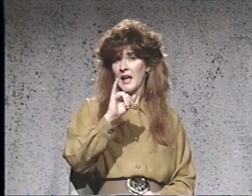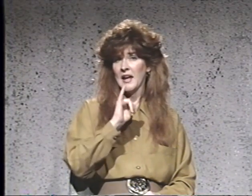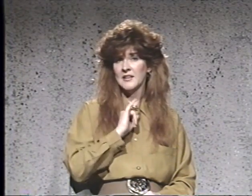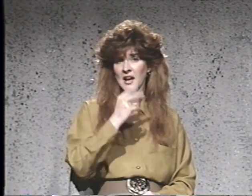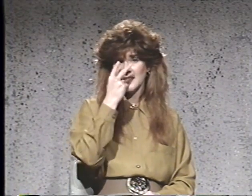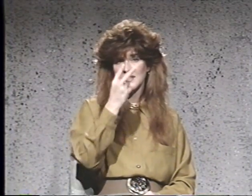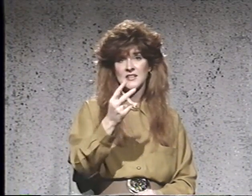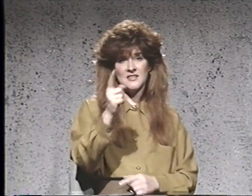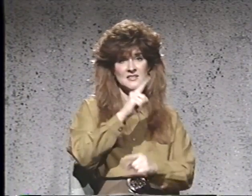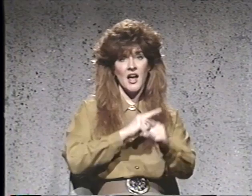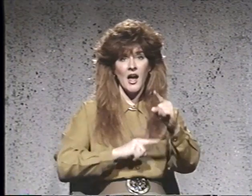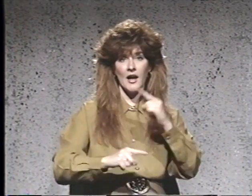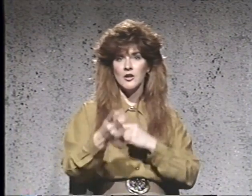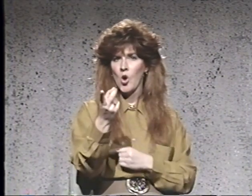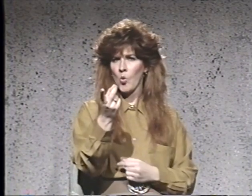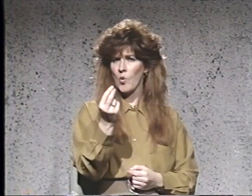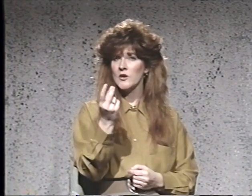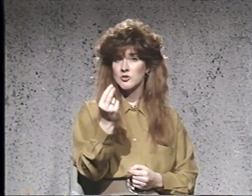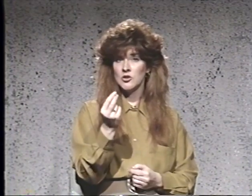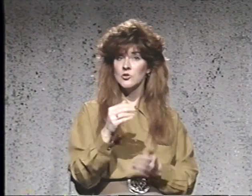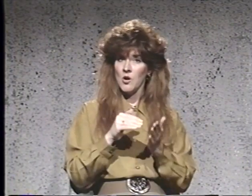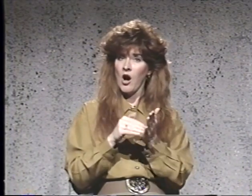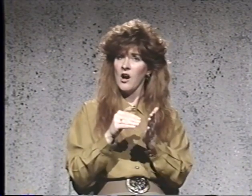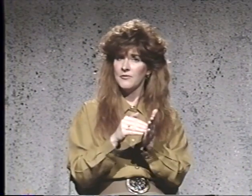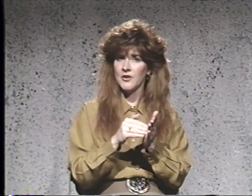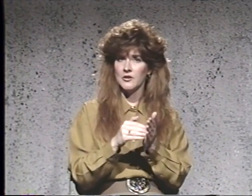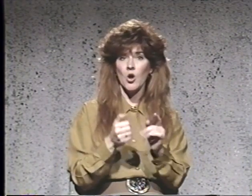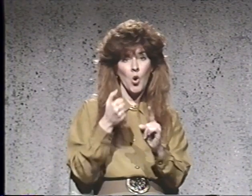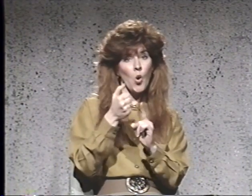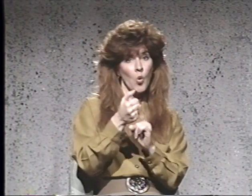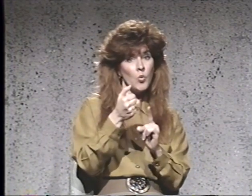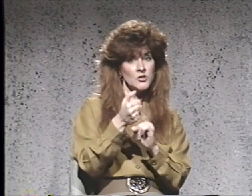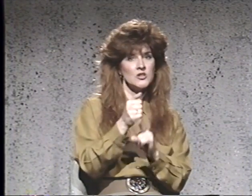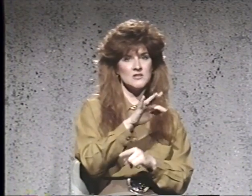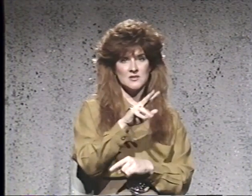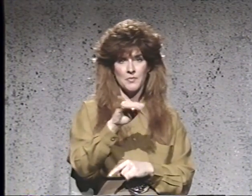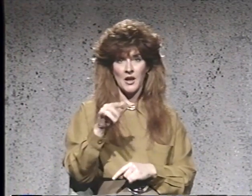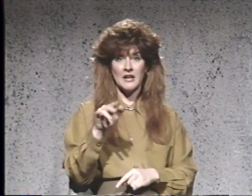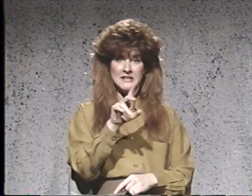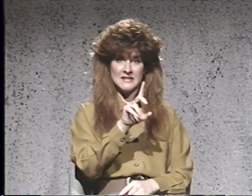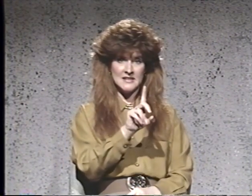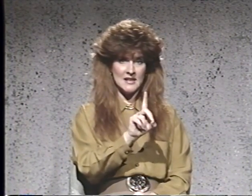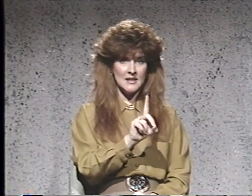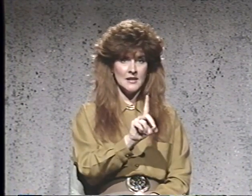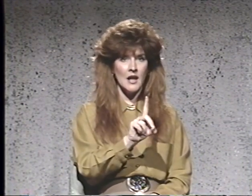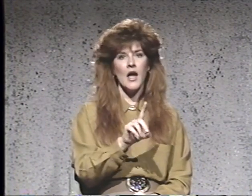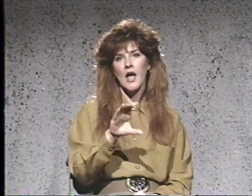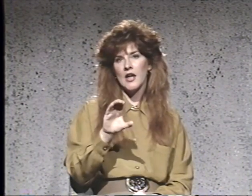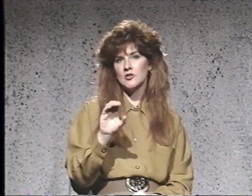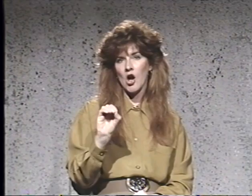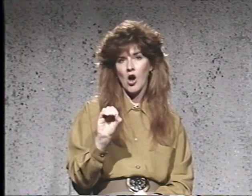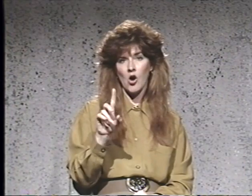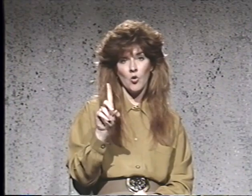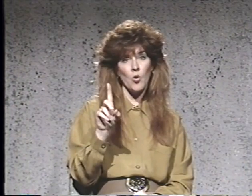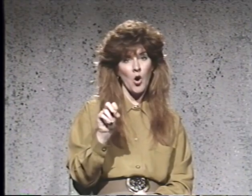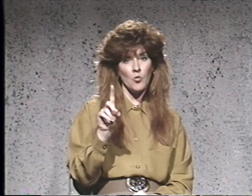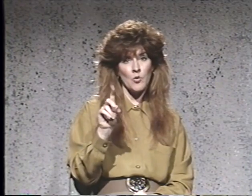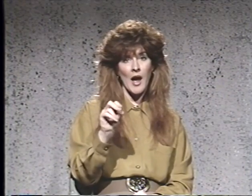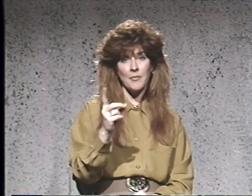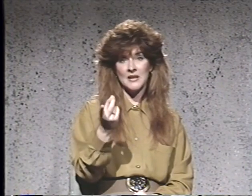And I see the sign what do often, which is spelling D and O rapidly